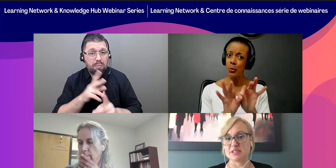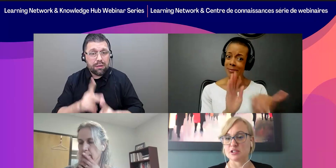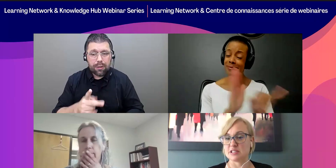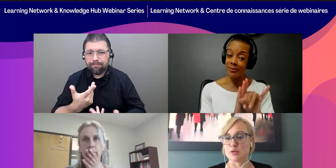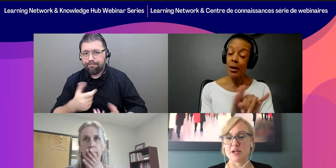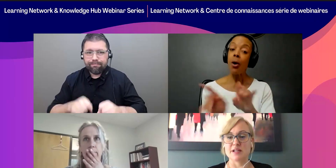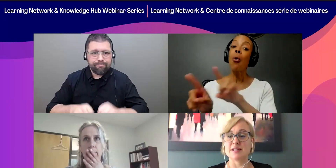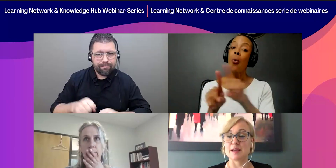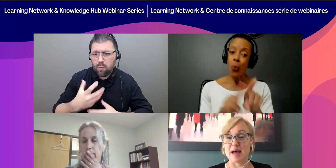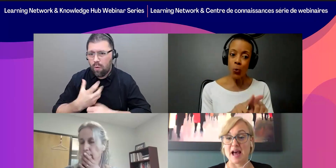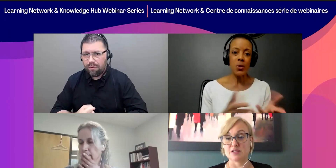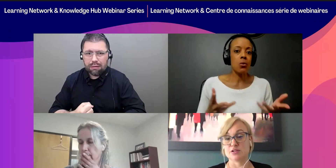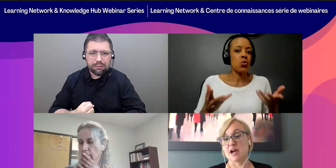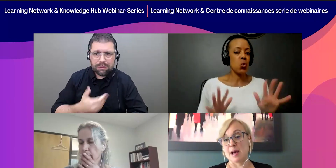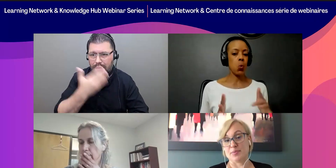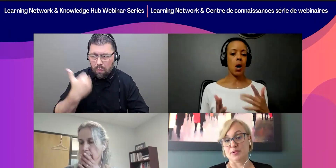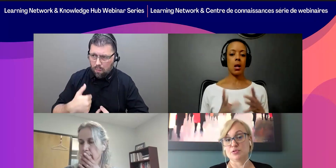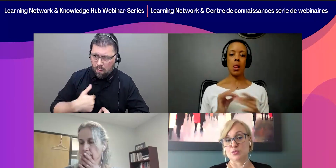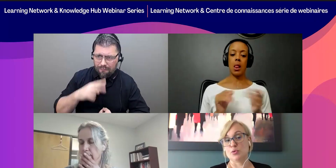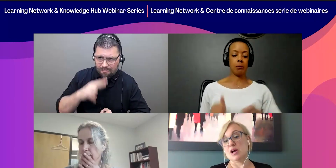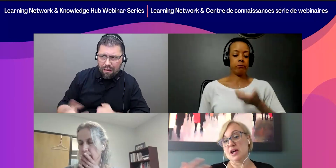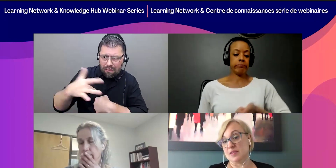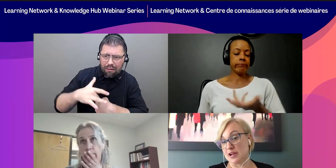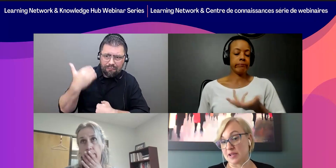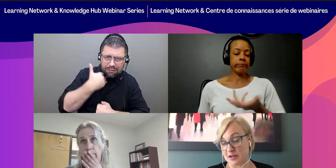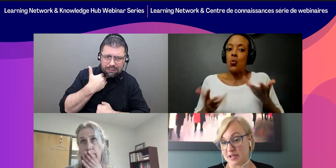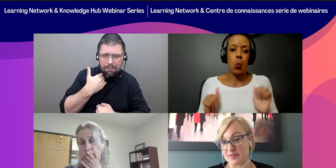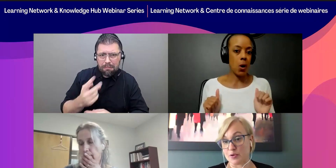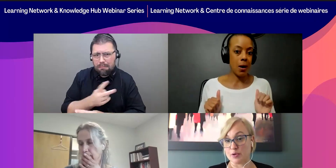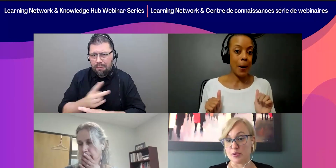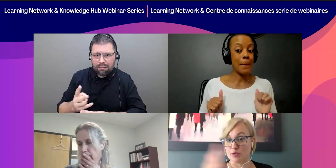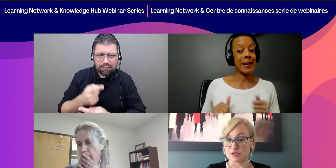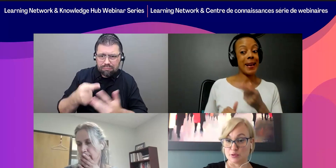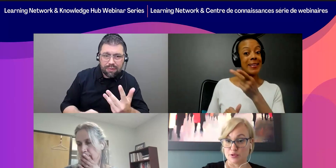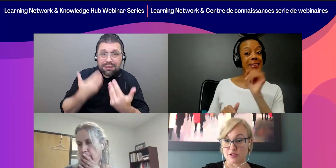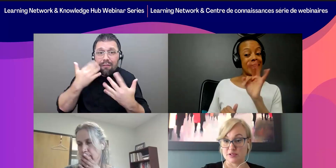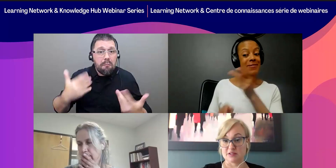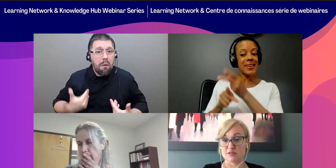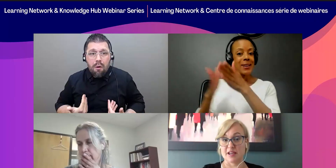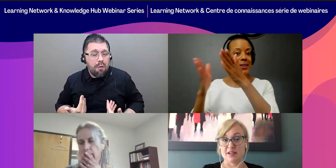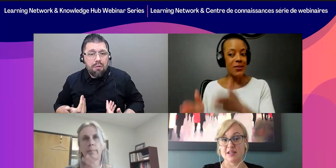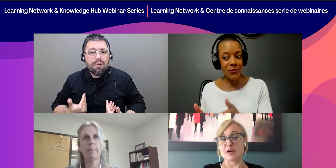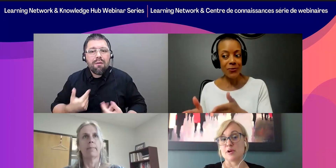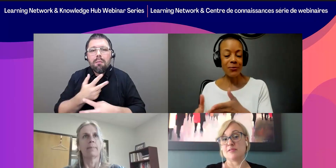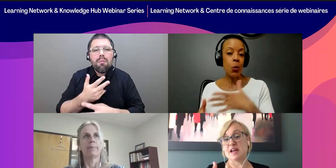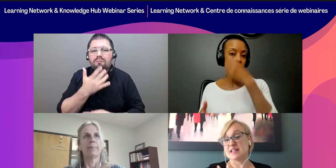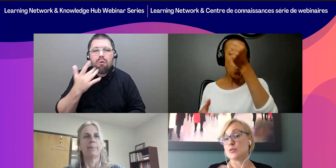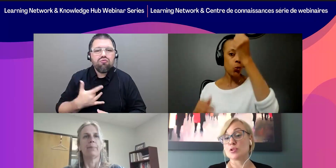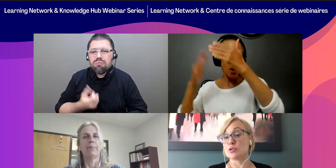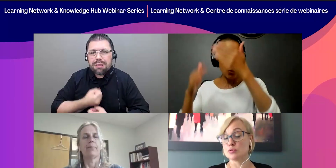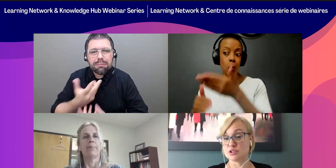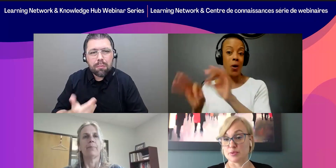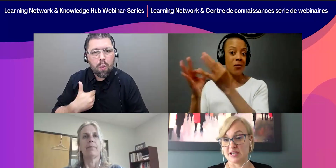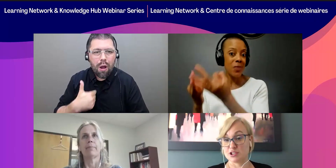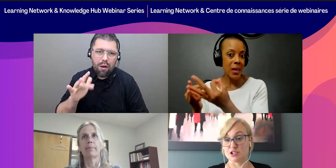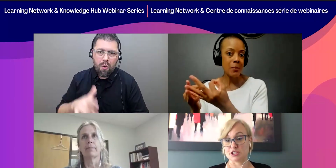talk about it because they don't want anything bad to happen to their caregiver or the older adults that are taking care of. They